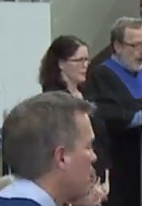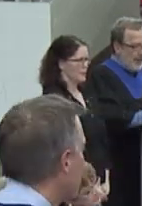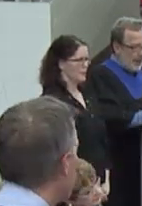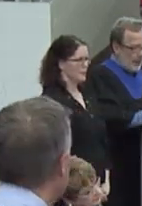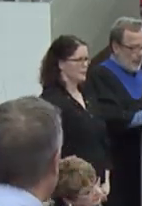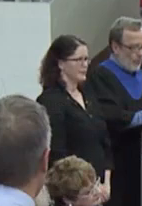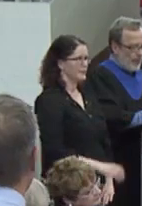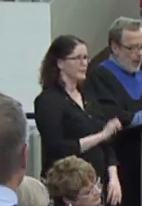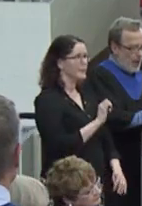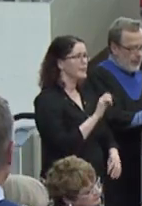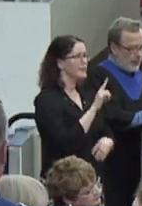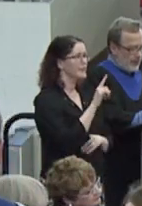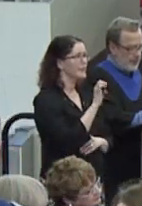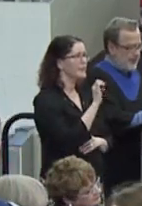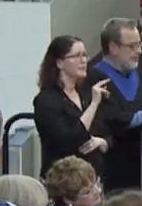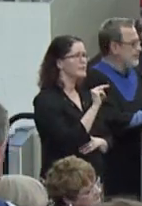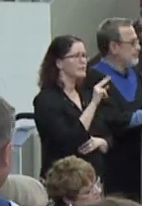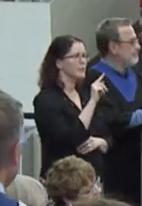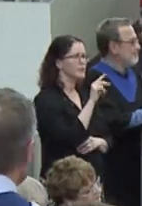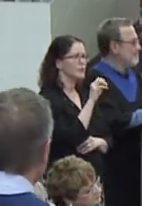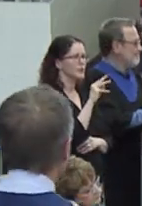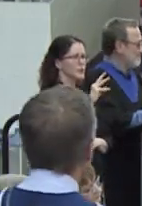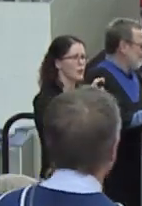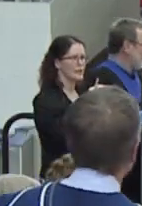Ellen Tommy with honors.